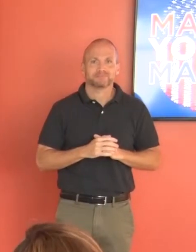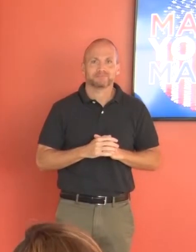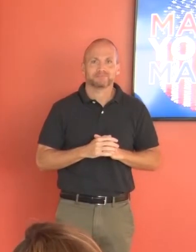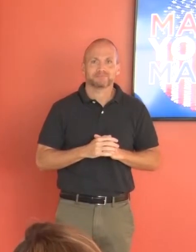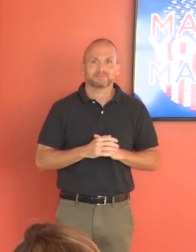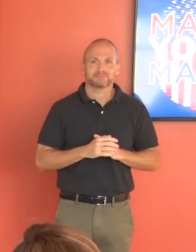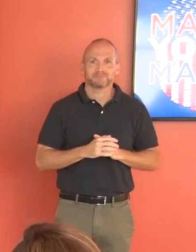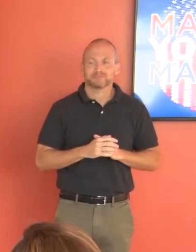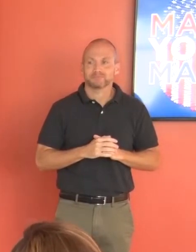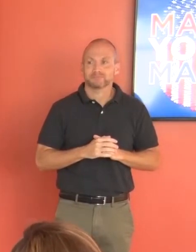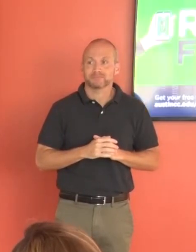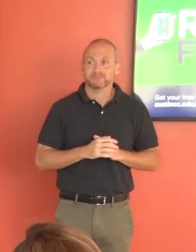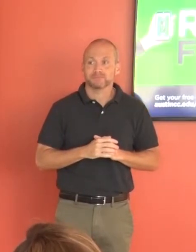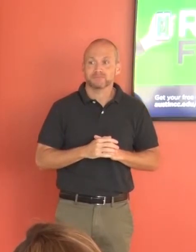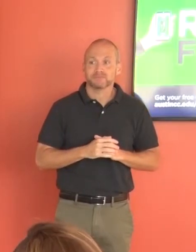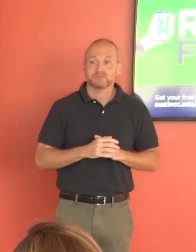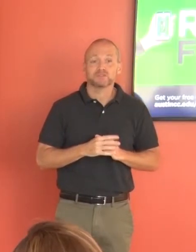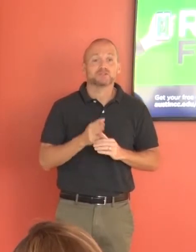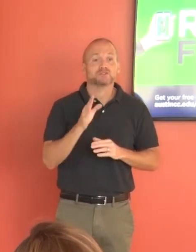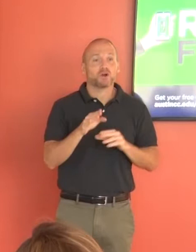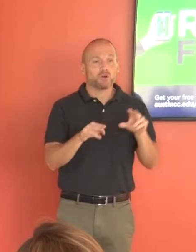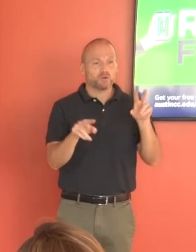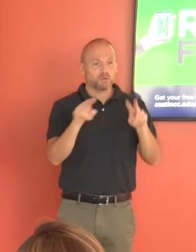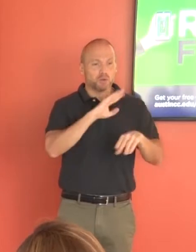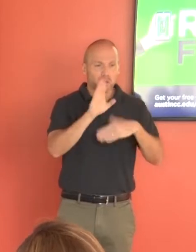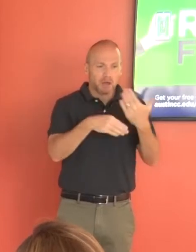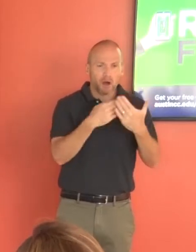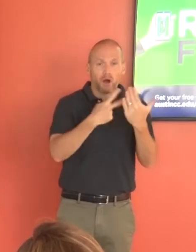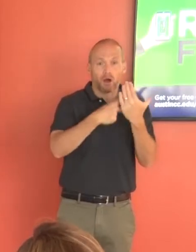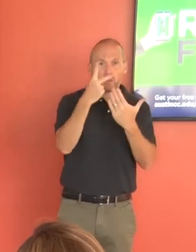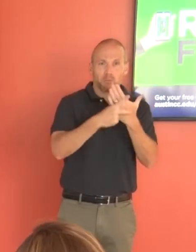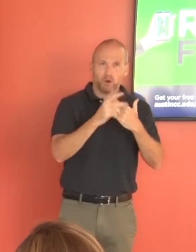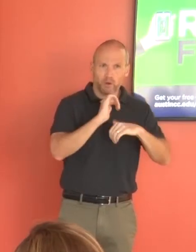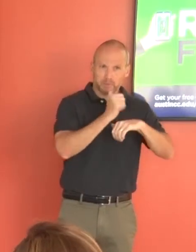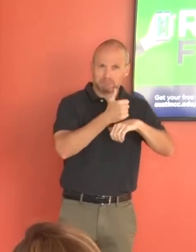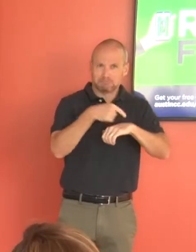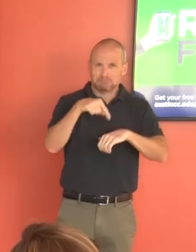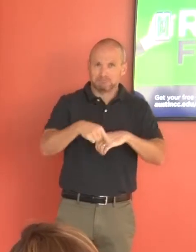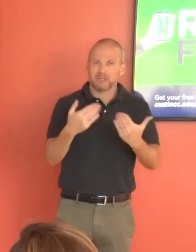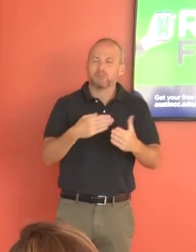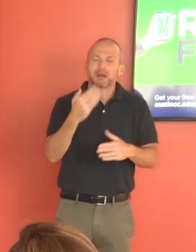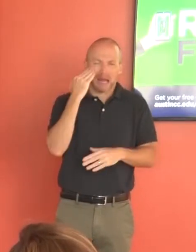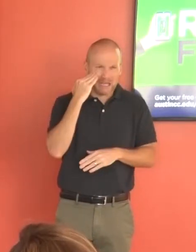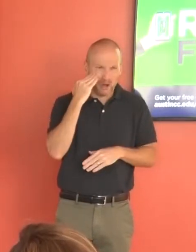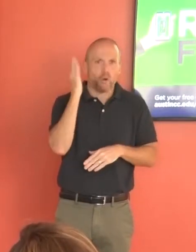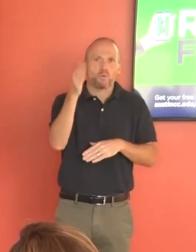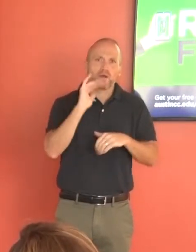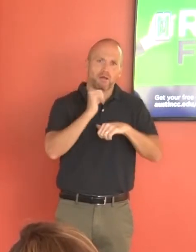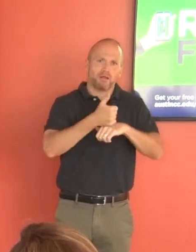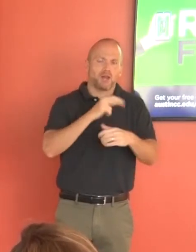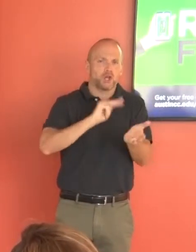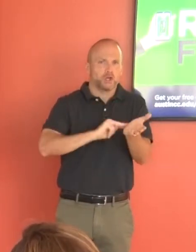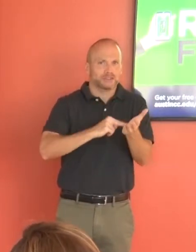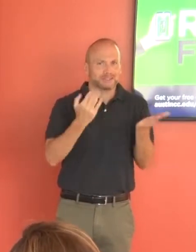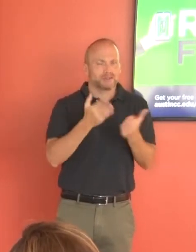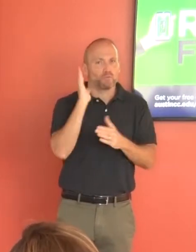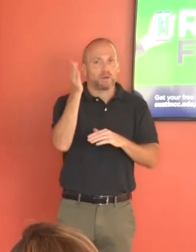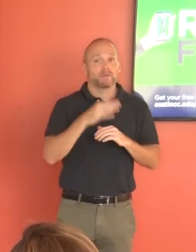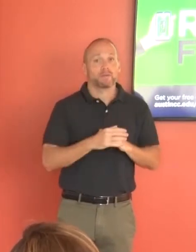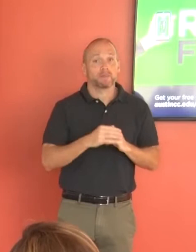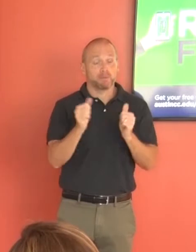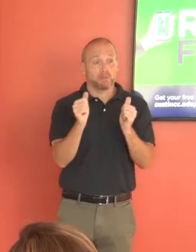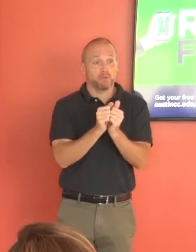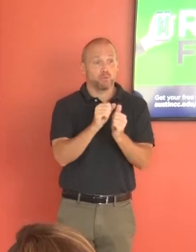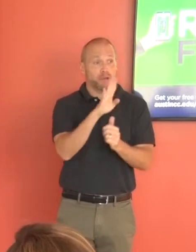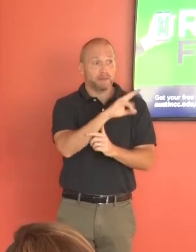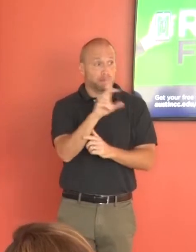Dedicated to that. So we'll look at all of the programs that are going to go in here, but I can tell you that nursing will be one of them. With this bond,